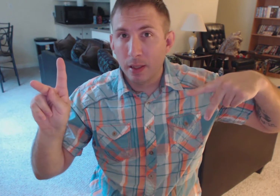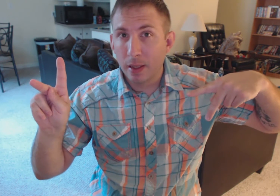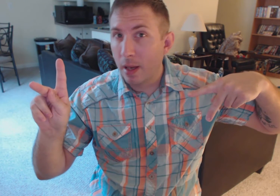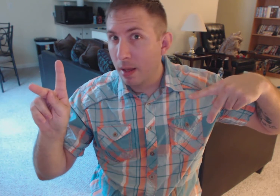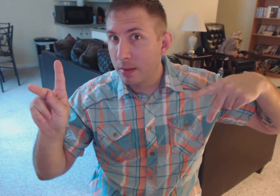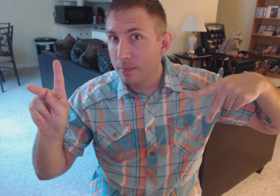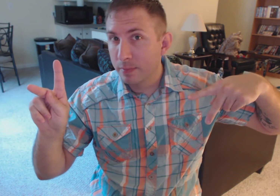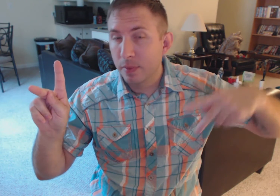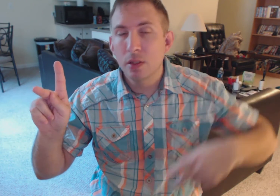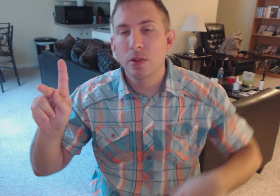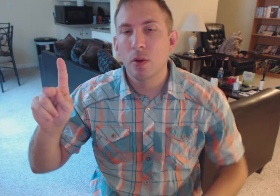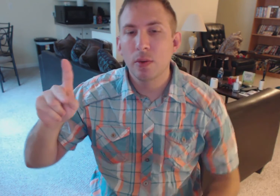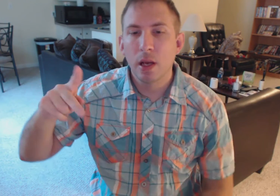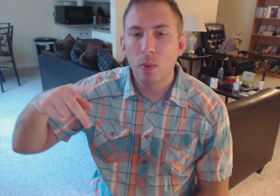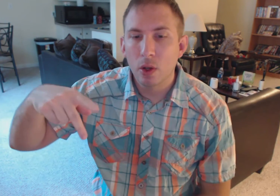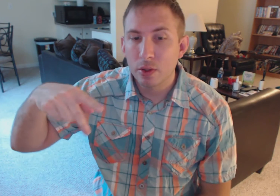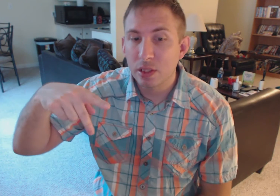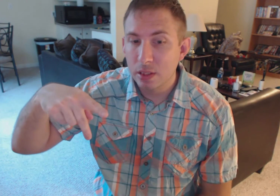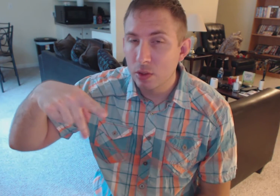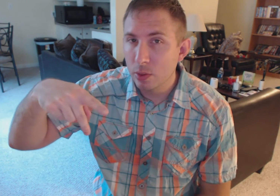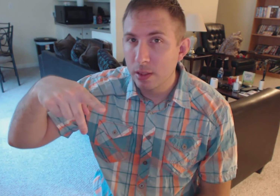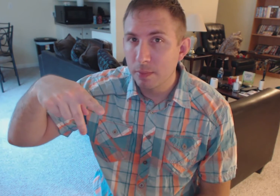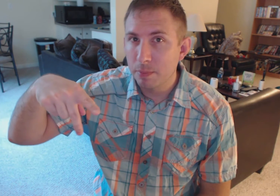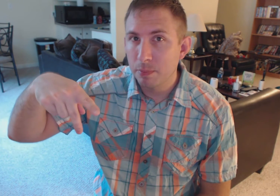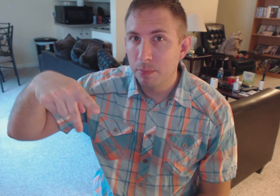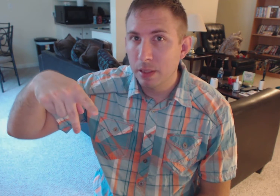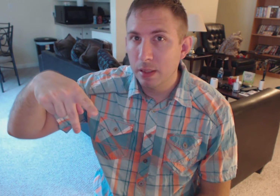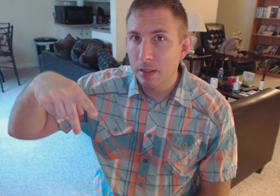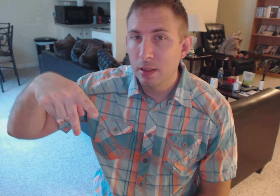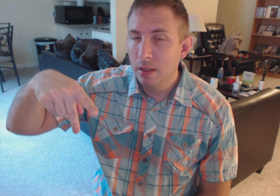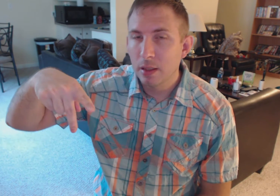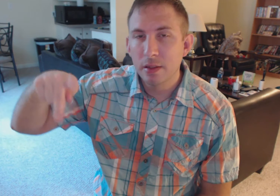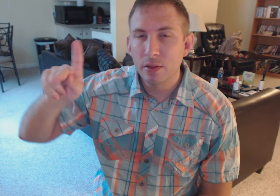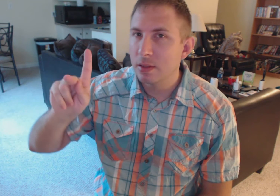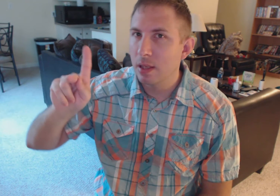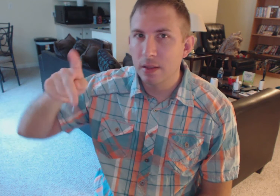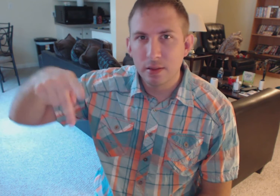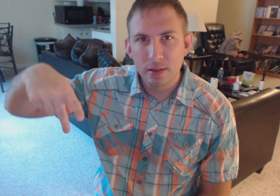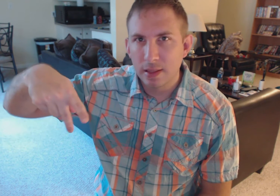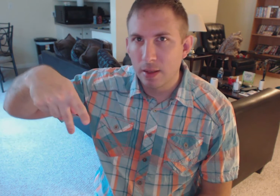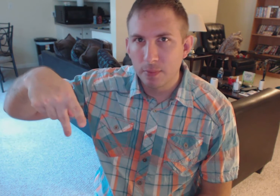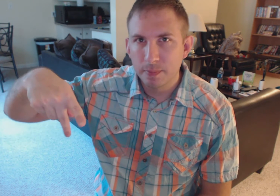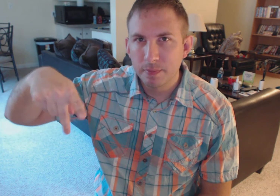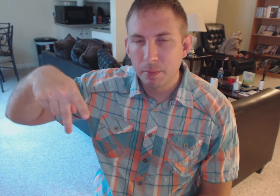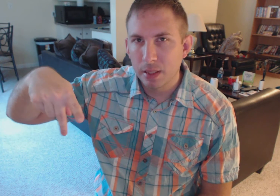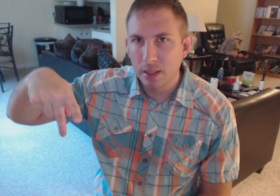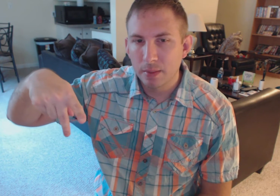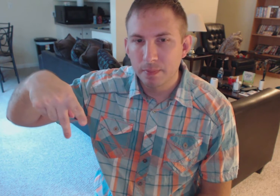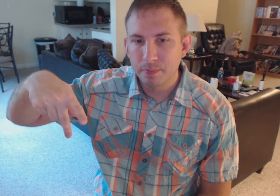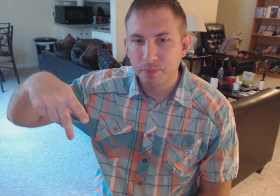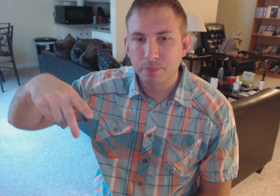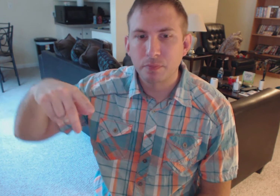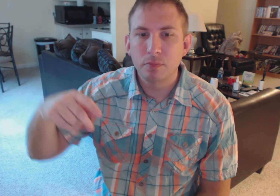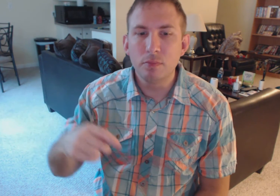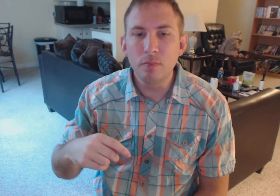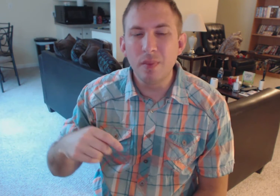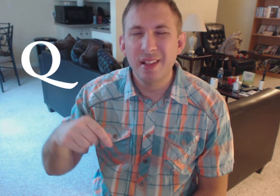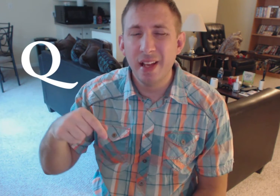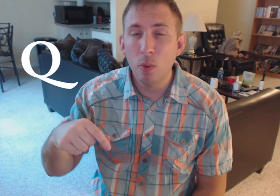P and K. So now we're still doing it in P. It's just down P. Now we're